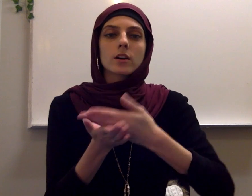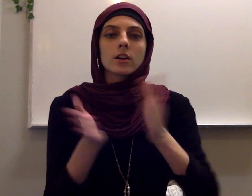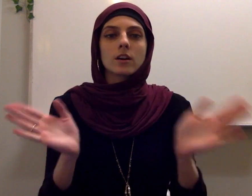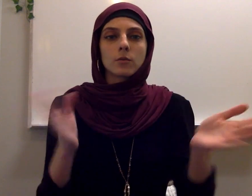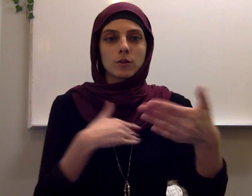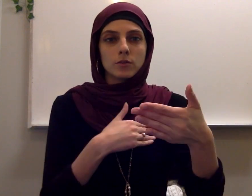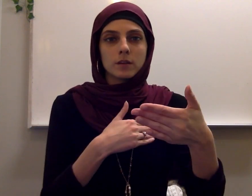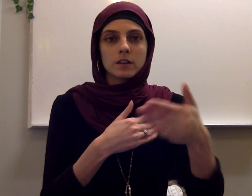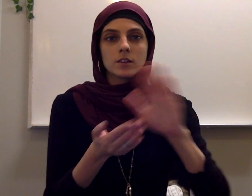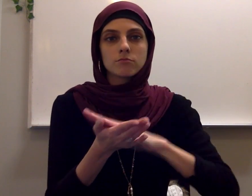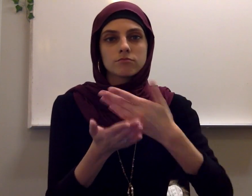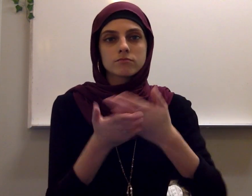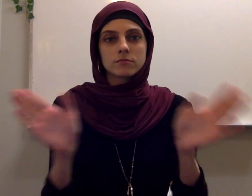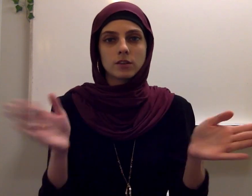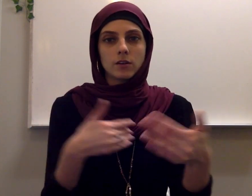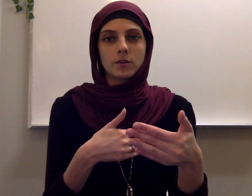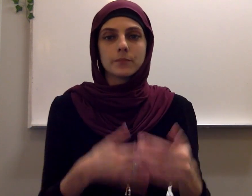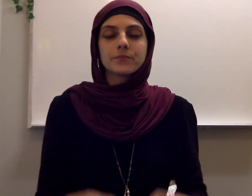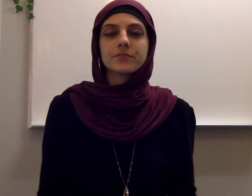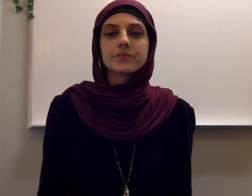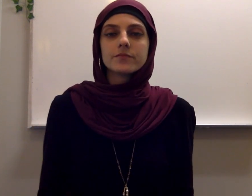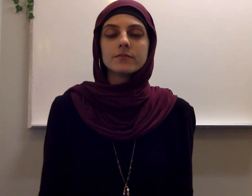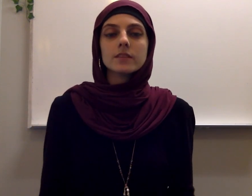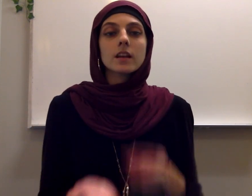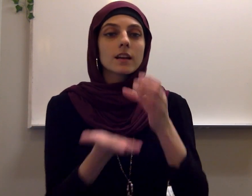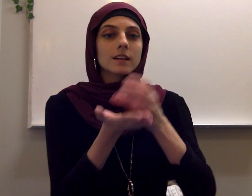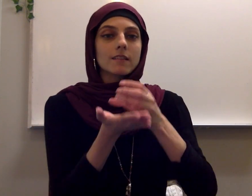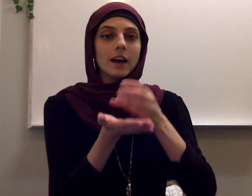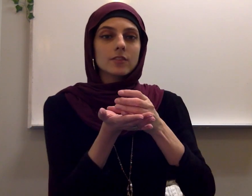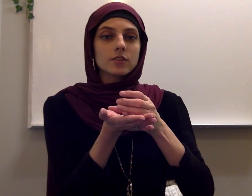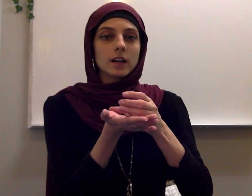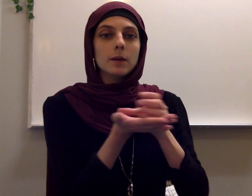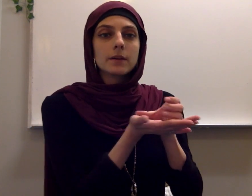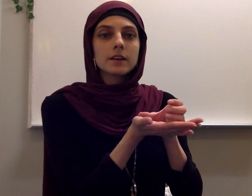cook room. Cook room. Glass or cup.